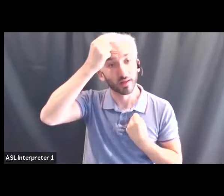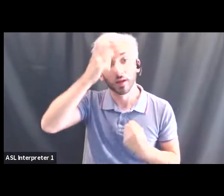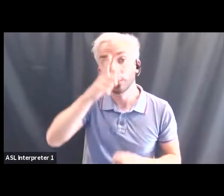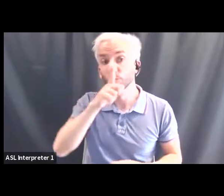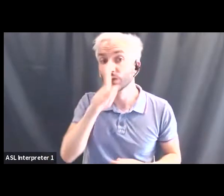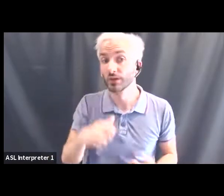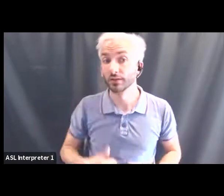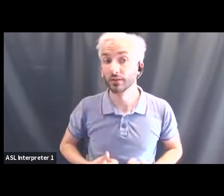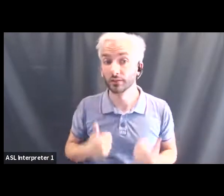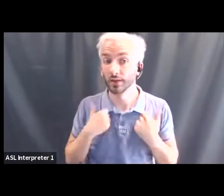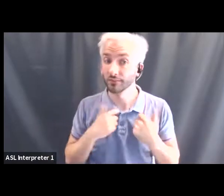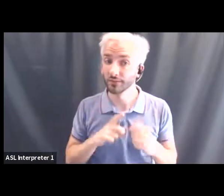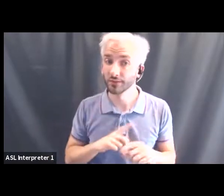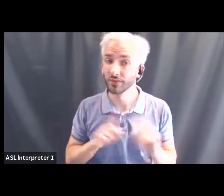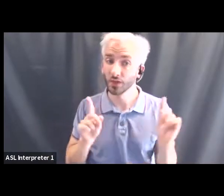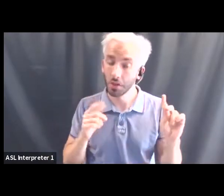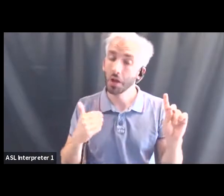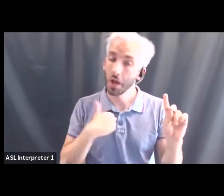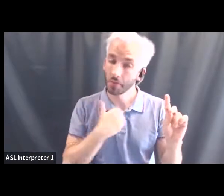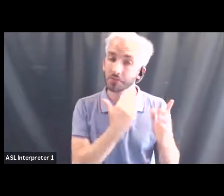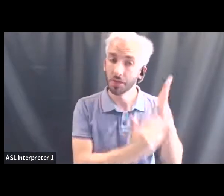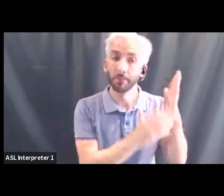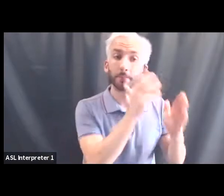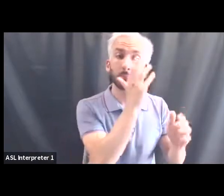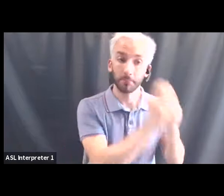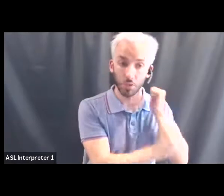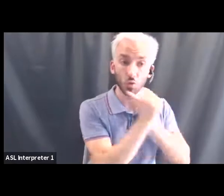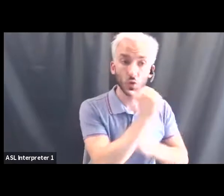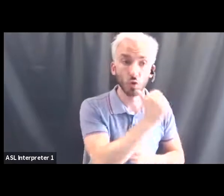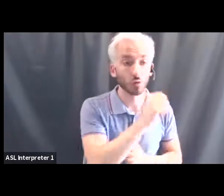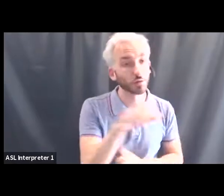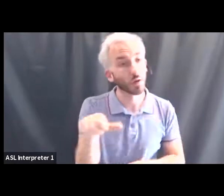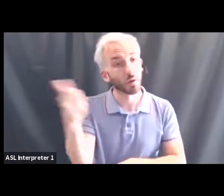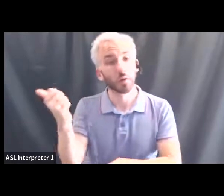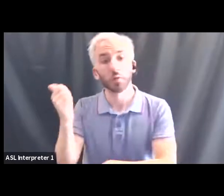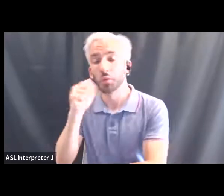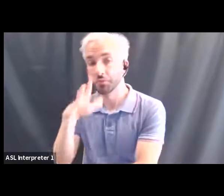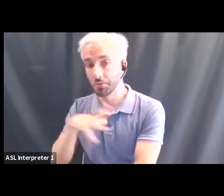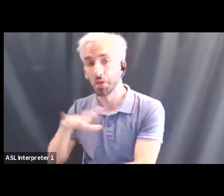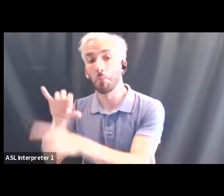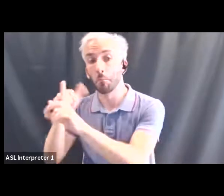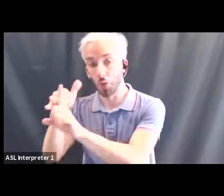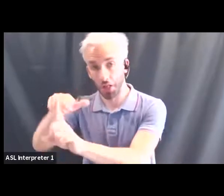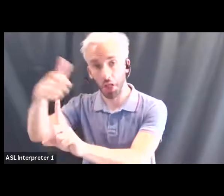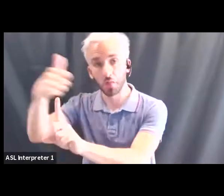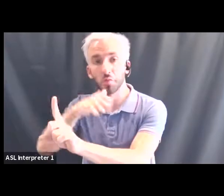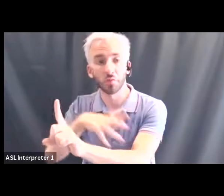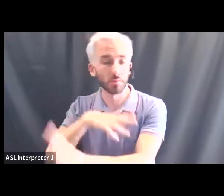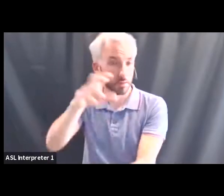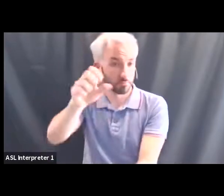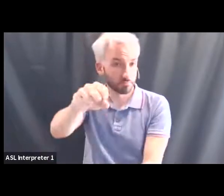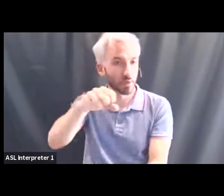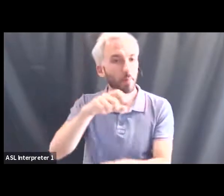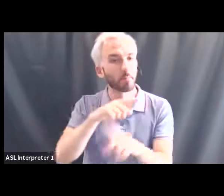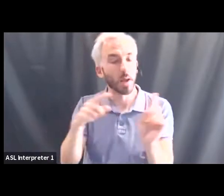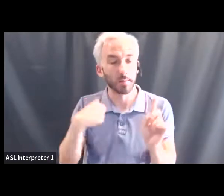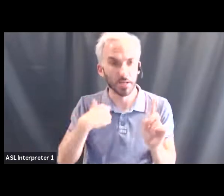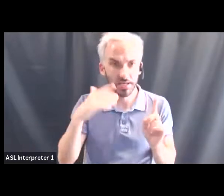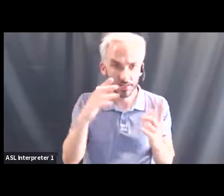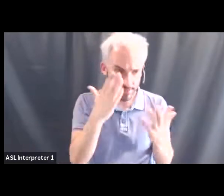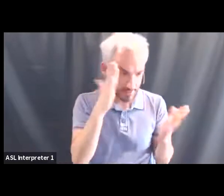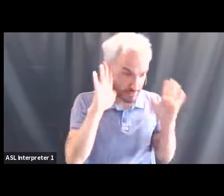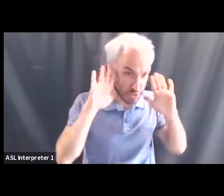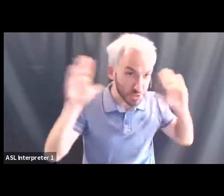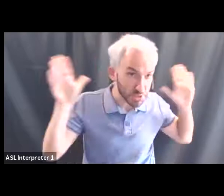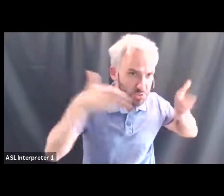are mean girls and there are women who bully other women. But when I was busy thinking of other girls as my competition, and when all the